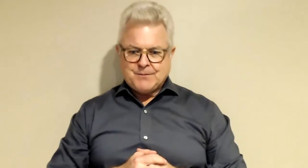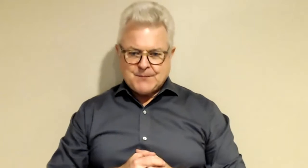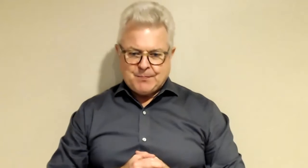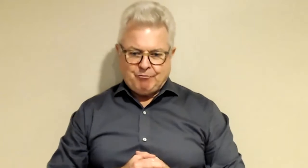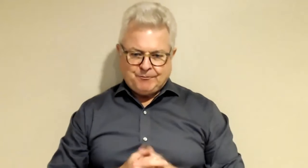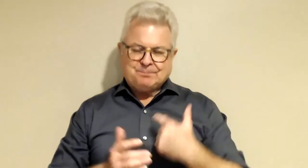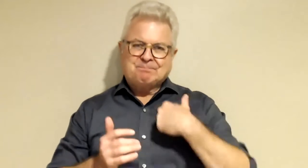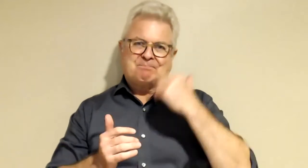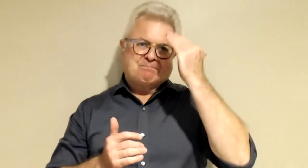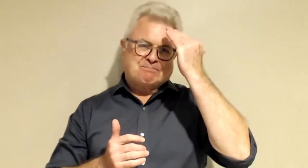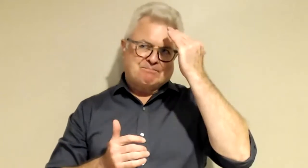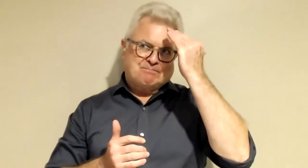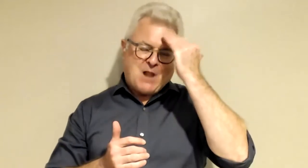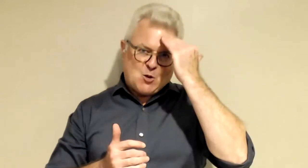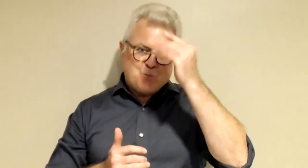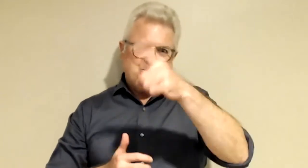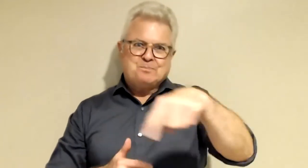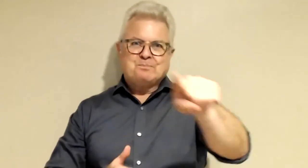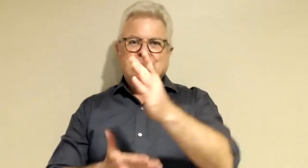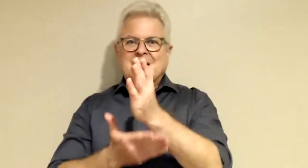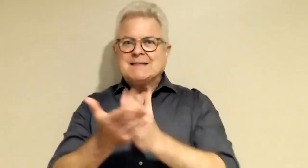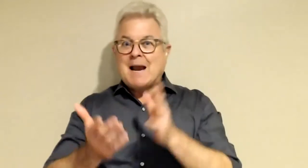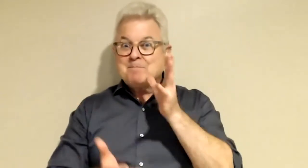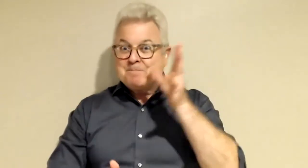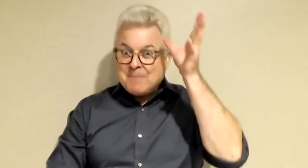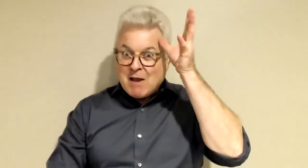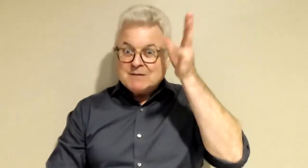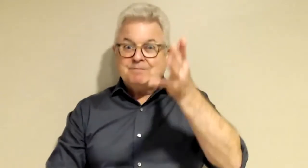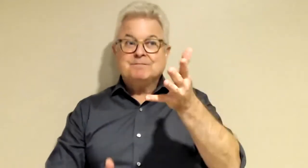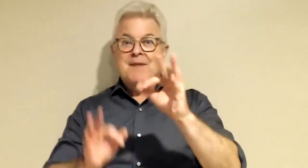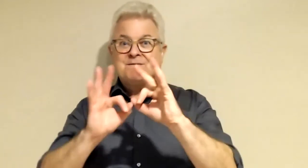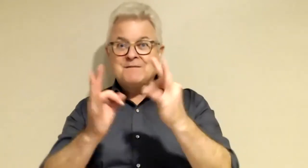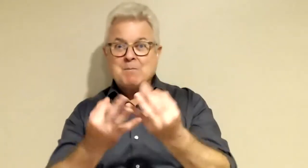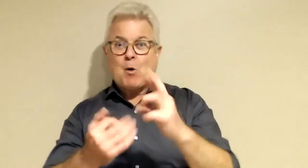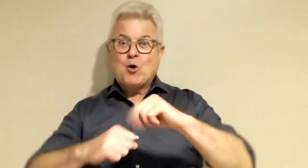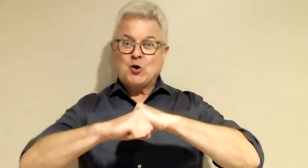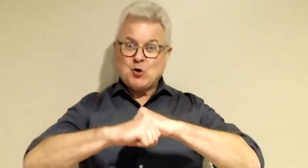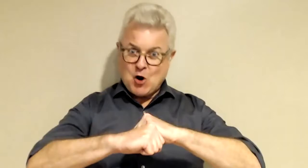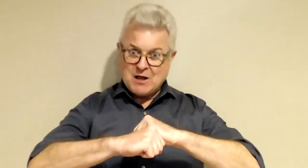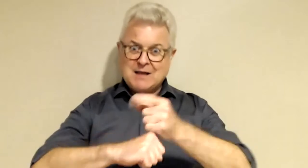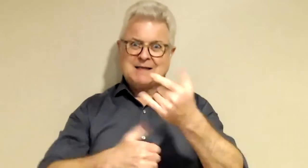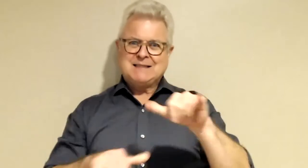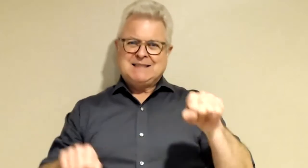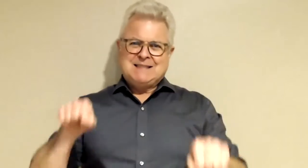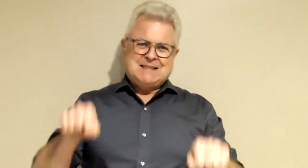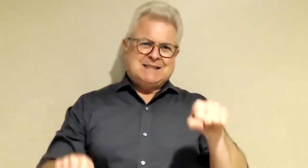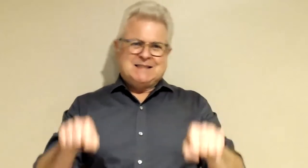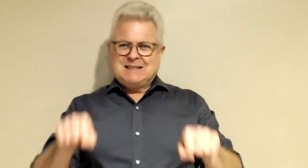trend to get your children vaccinated. Now, I know that some of you parents and some family members and guardians are